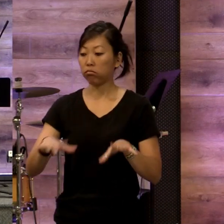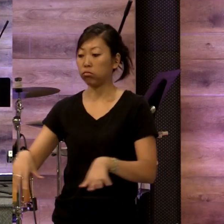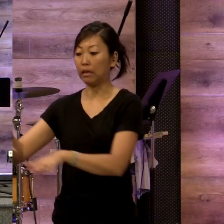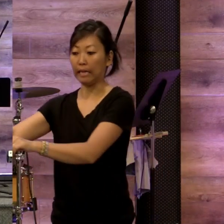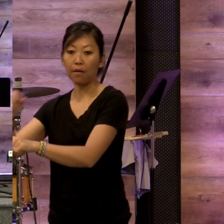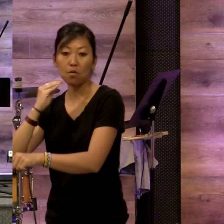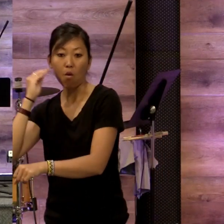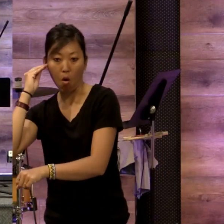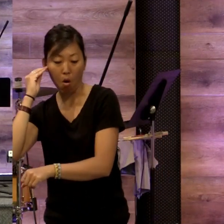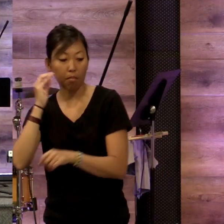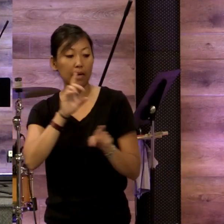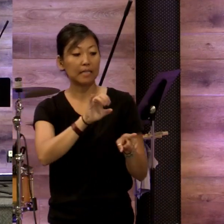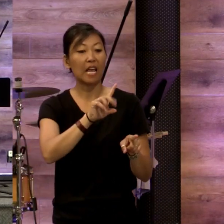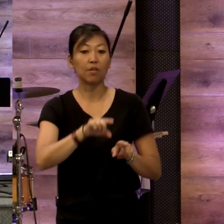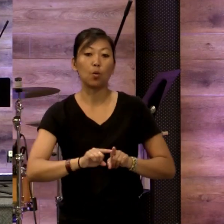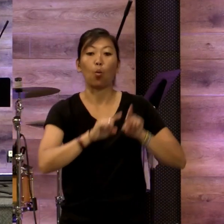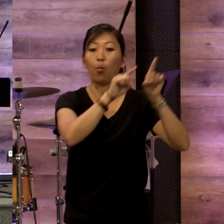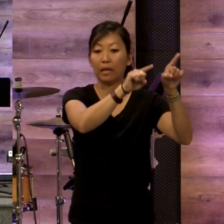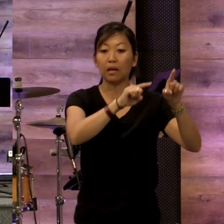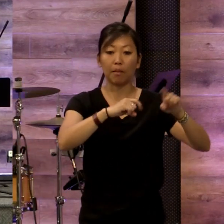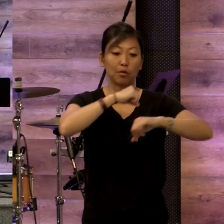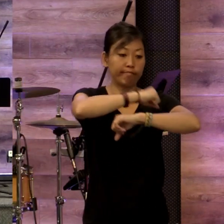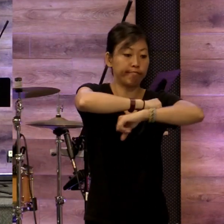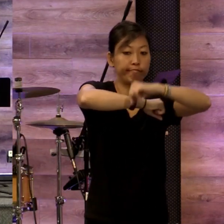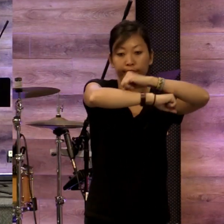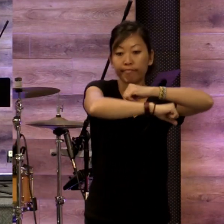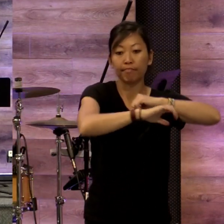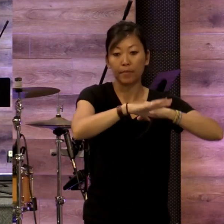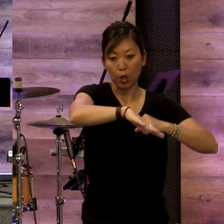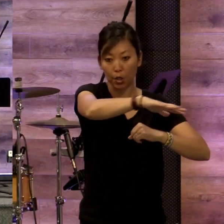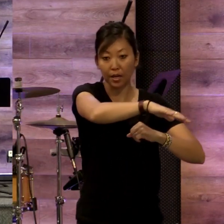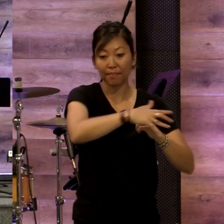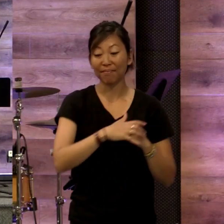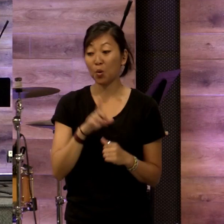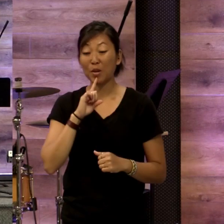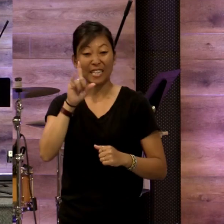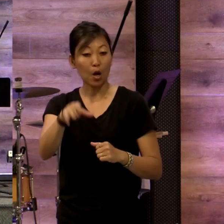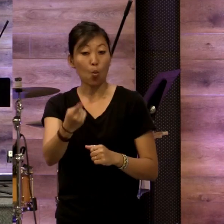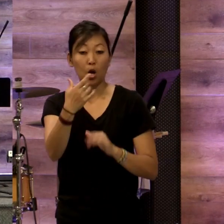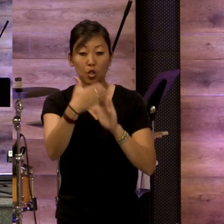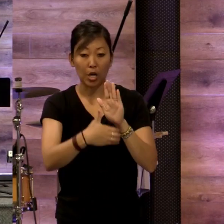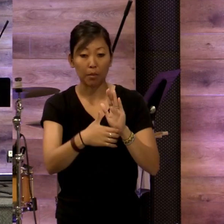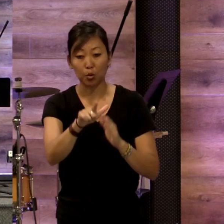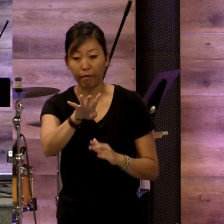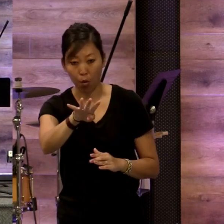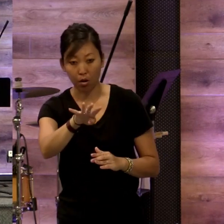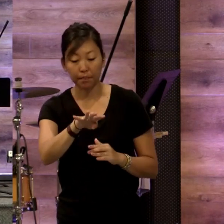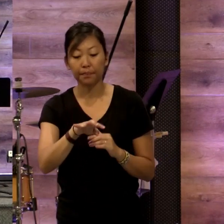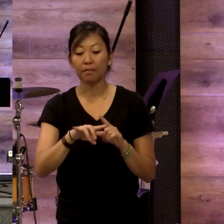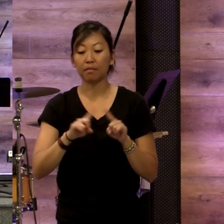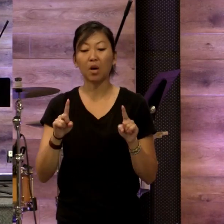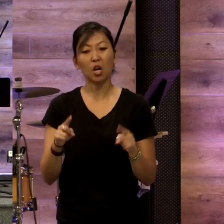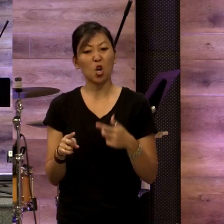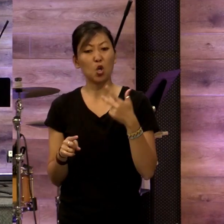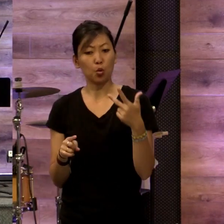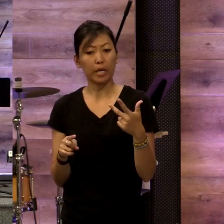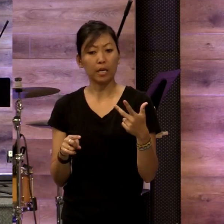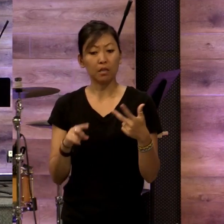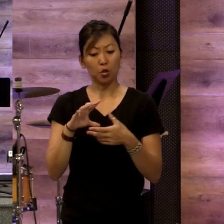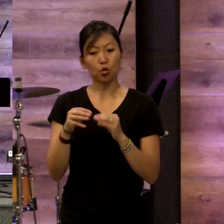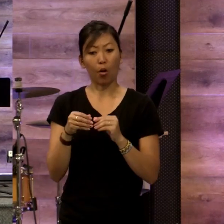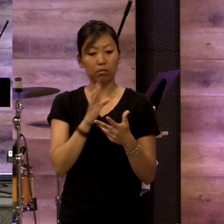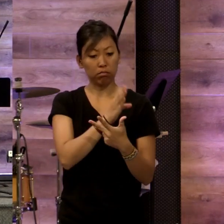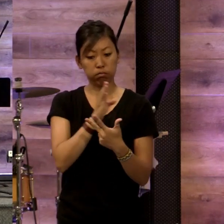to the stronghold. There's a whole chapter of scripture, but really one story. It kind of breaks down into three parts. The